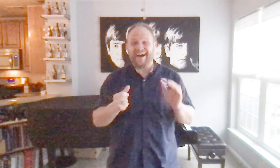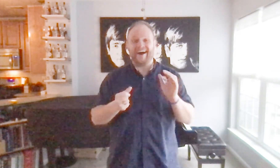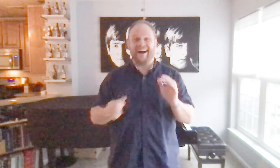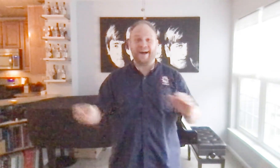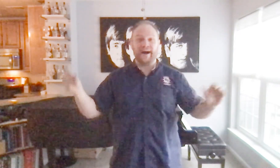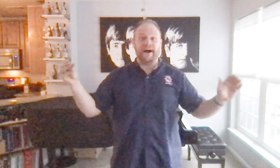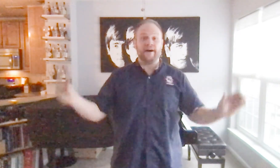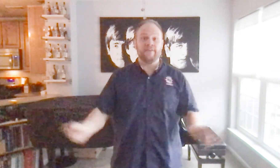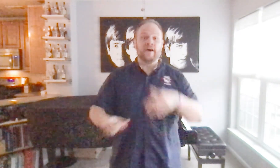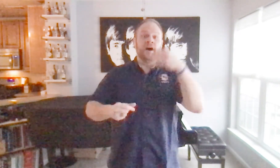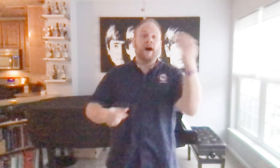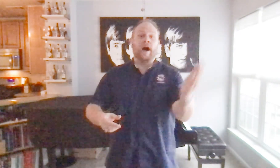love.